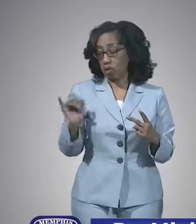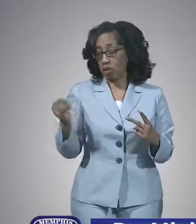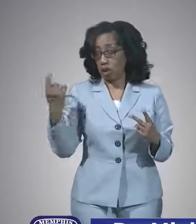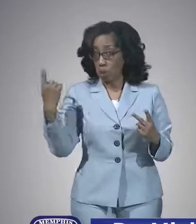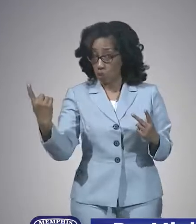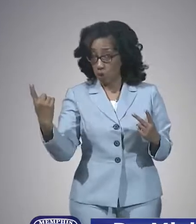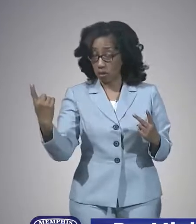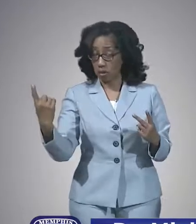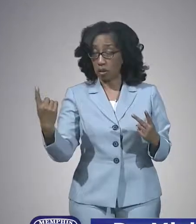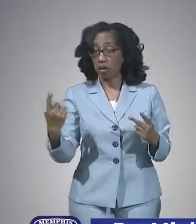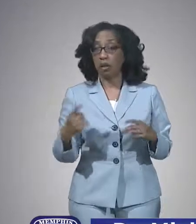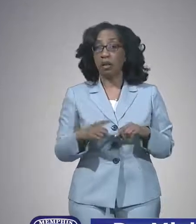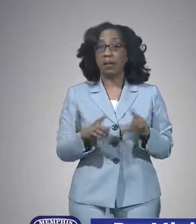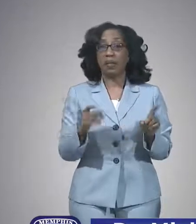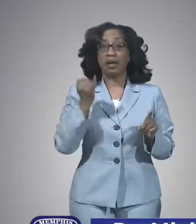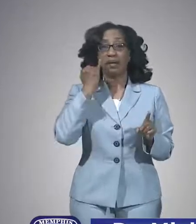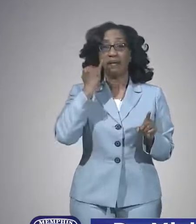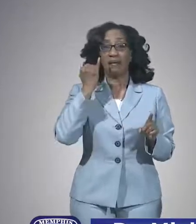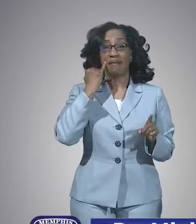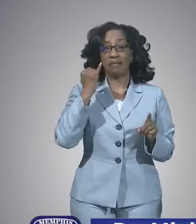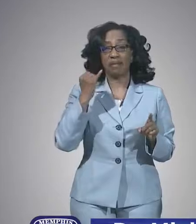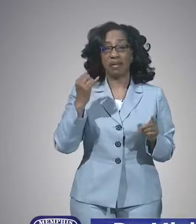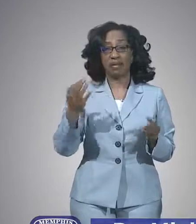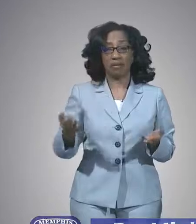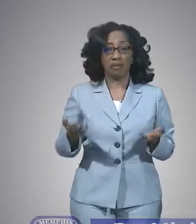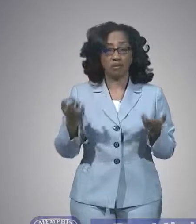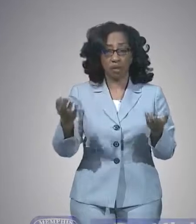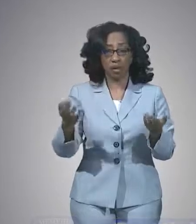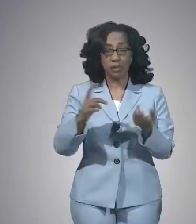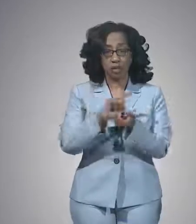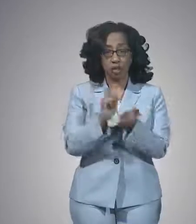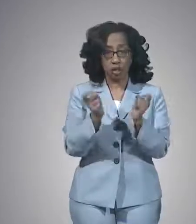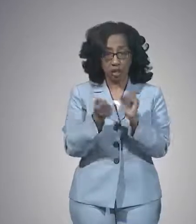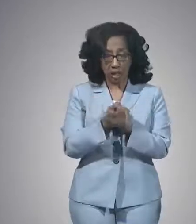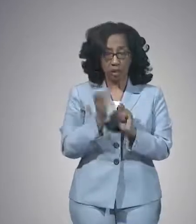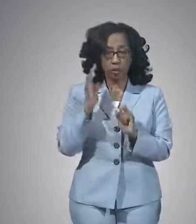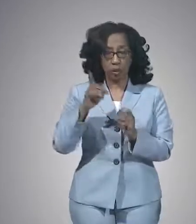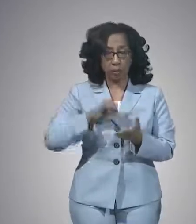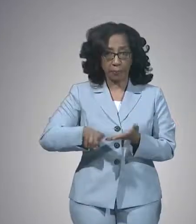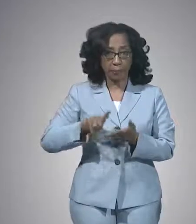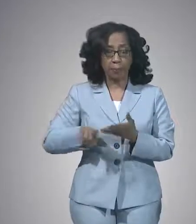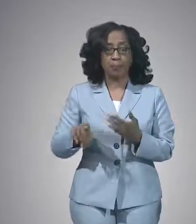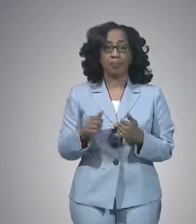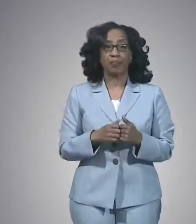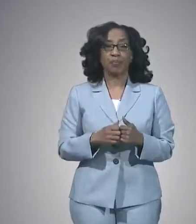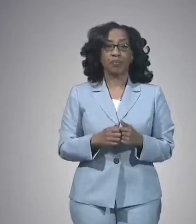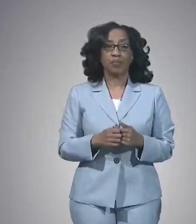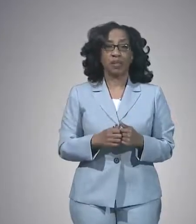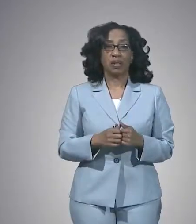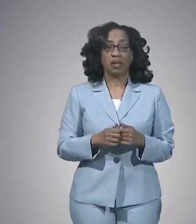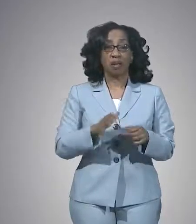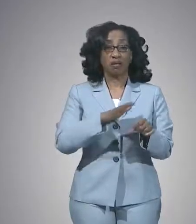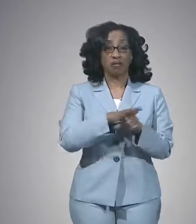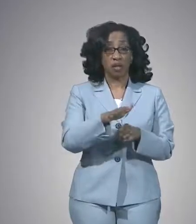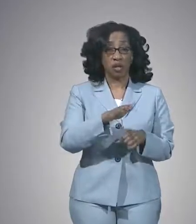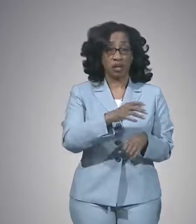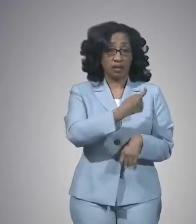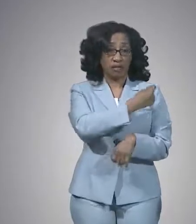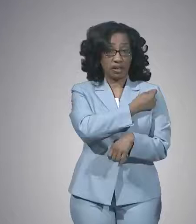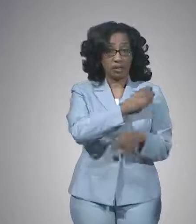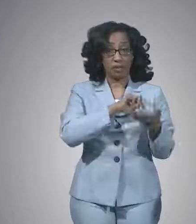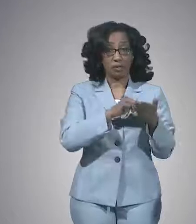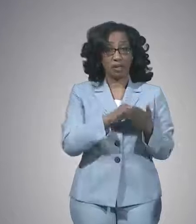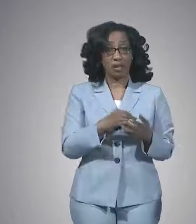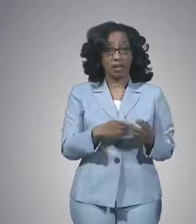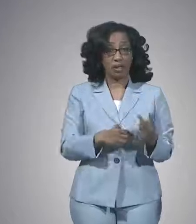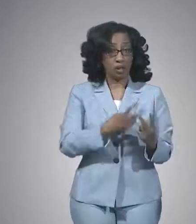But if those recommendations change, we'll definitely take a look at that. We are tracking it as fully vaccinated, those 2, 2,